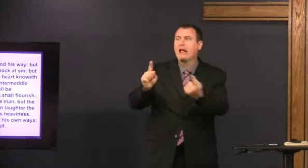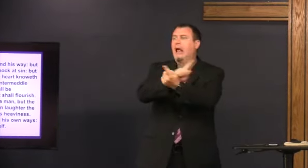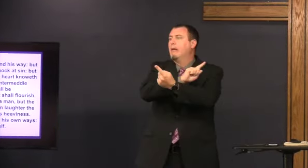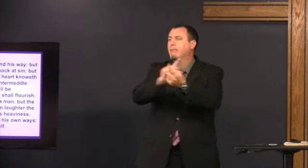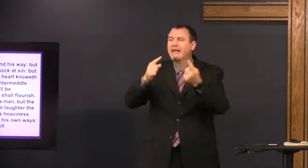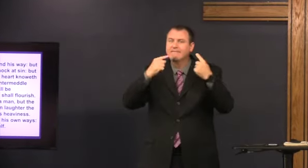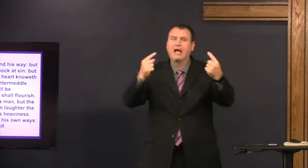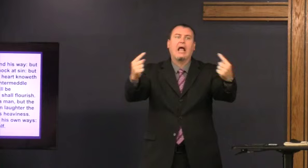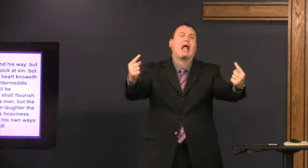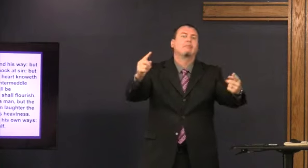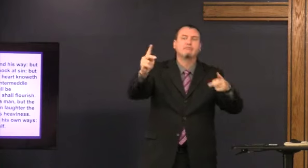opportunities.